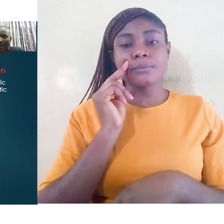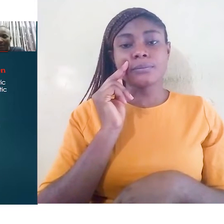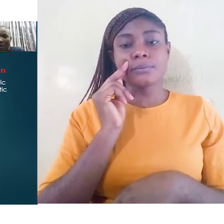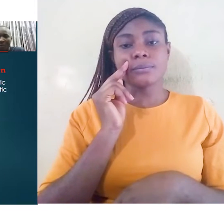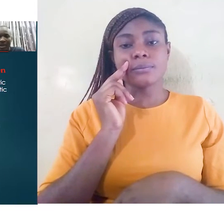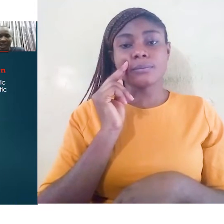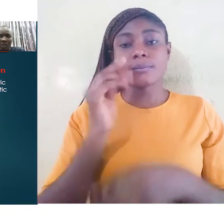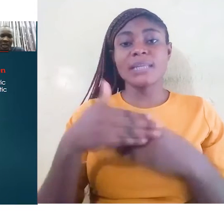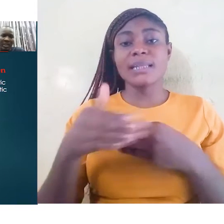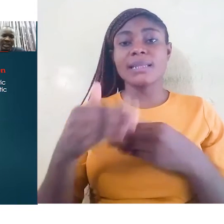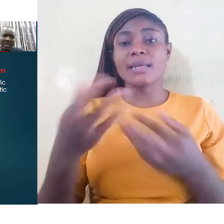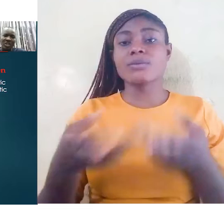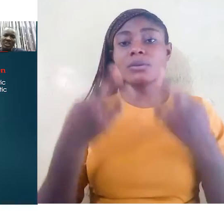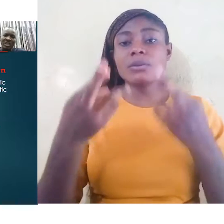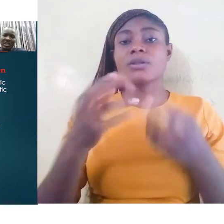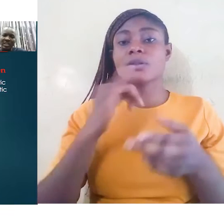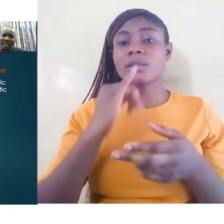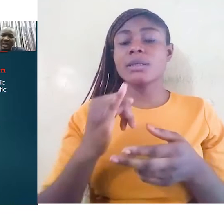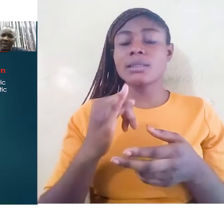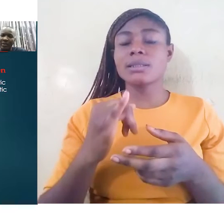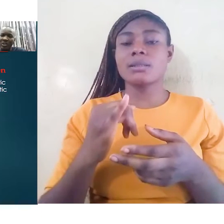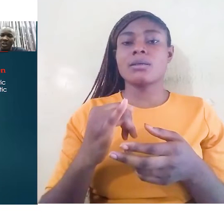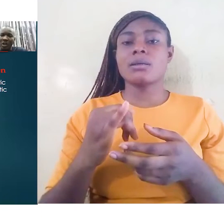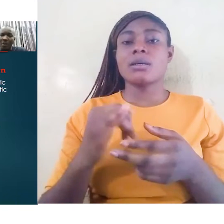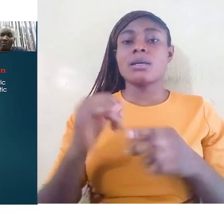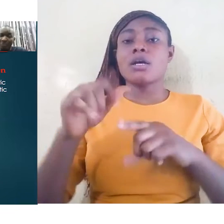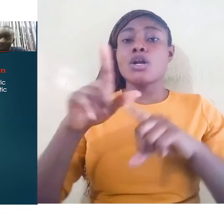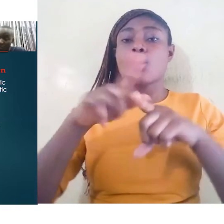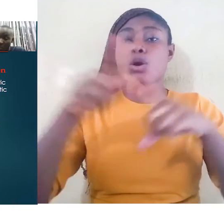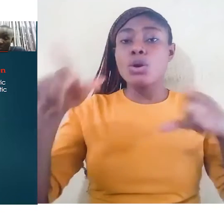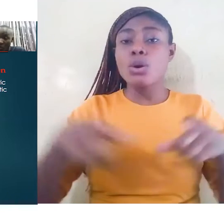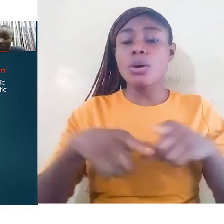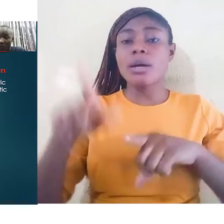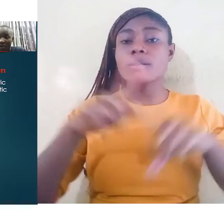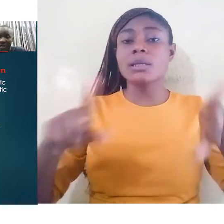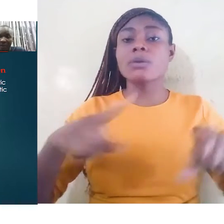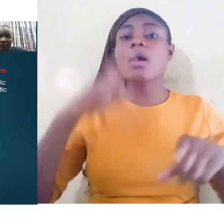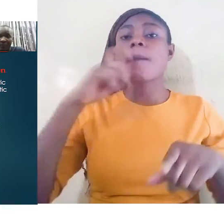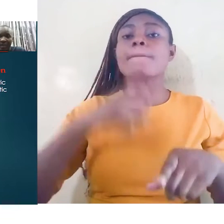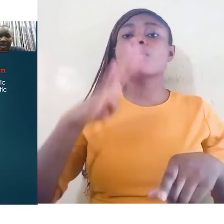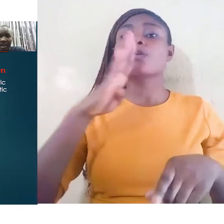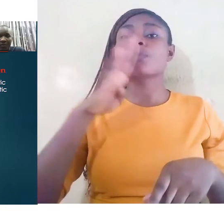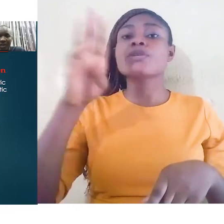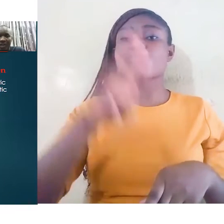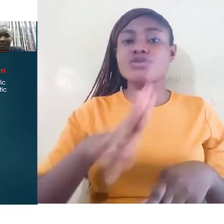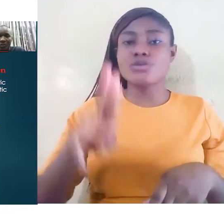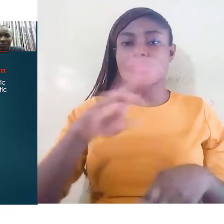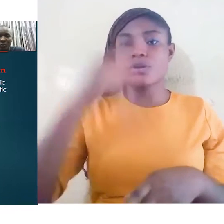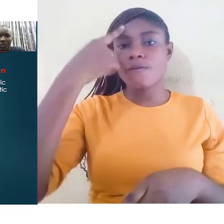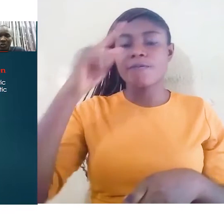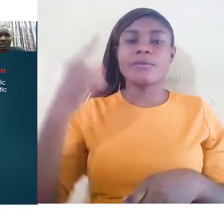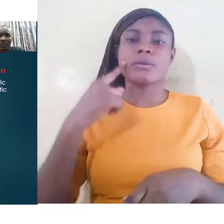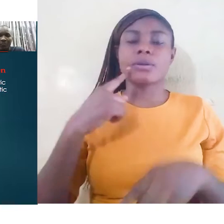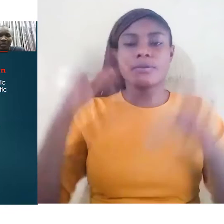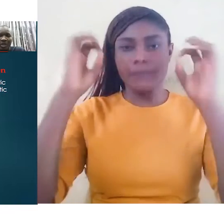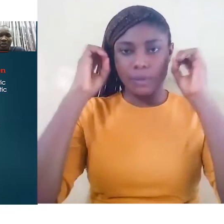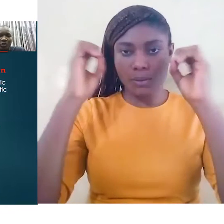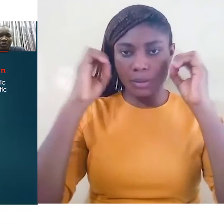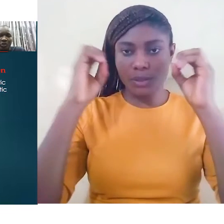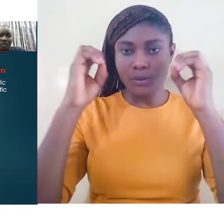Next recommendation is that indigenous national sign language must be used for deaf education. So